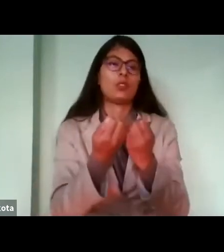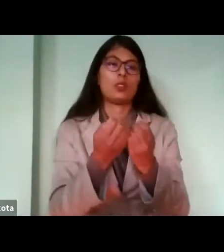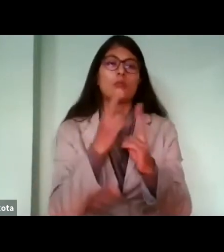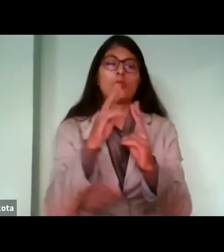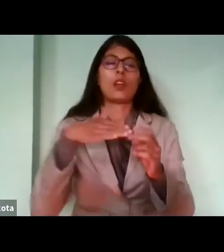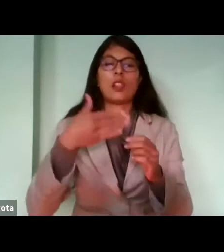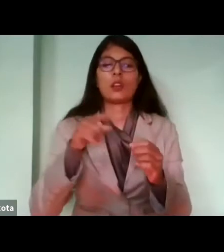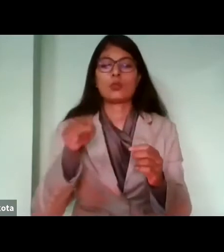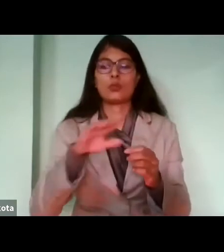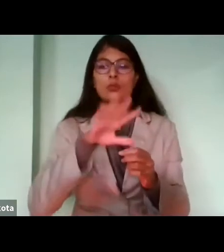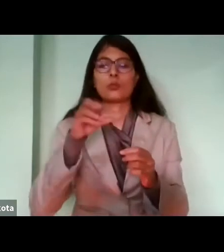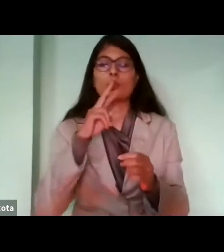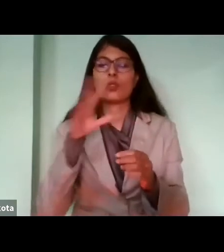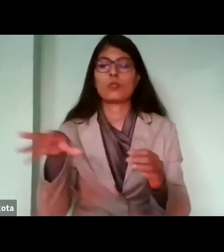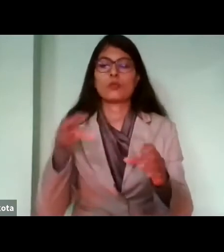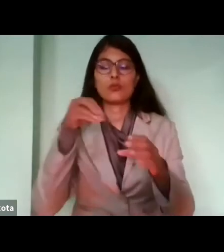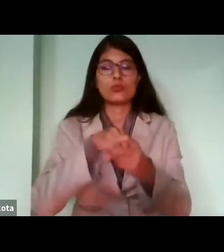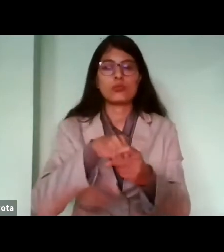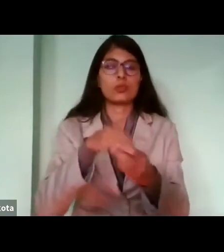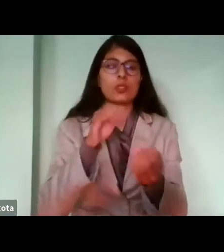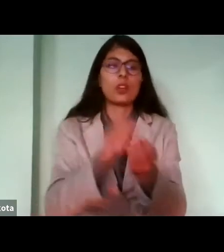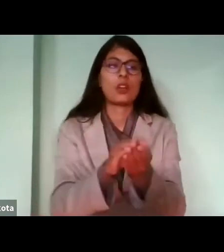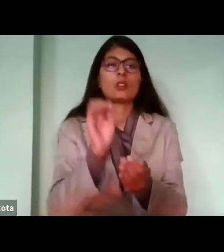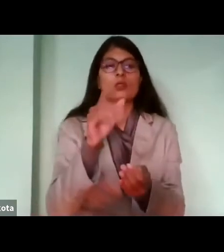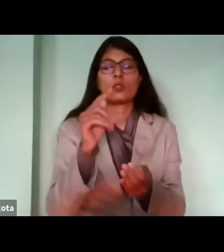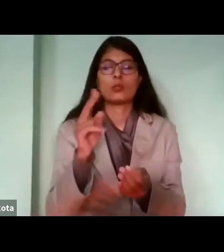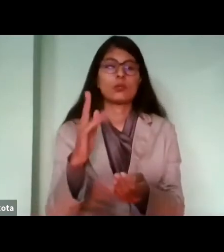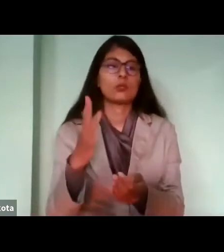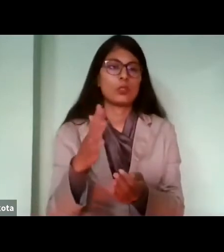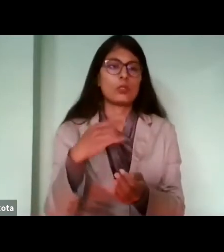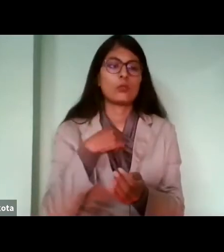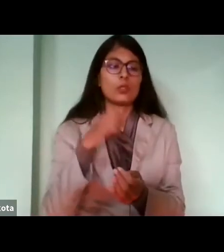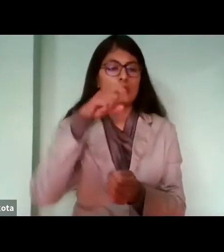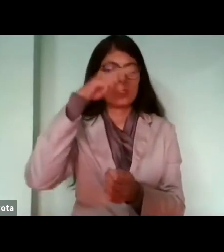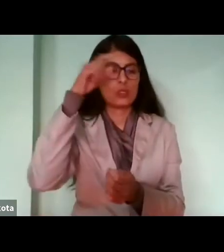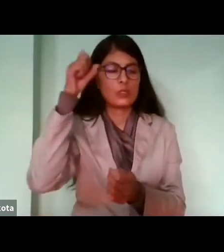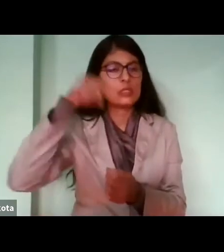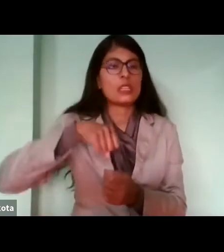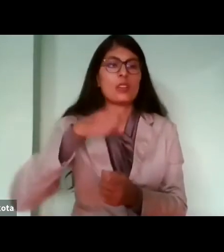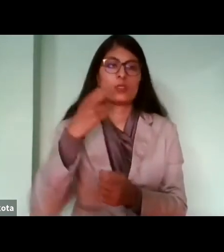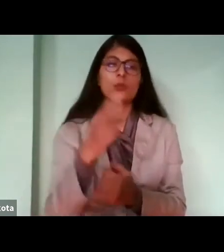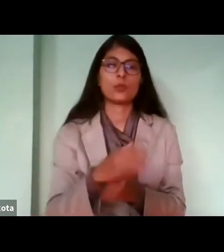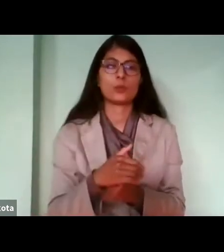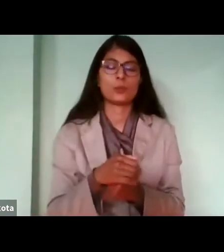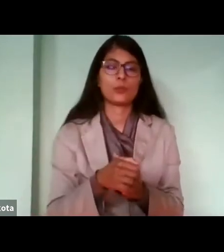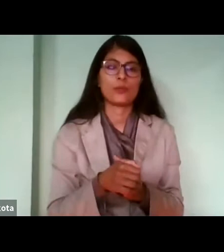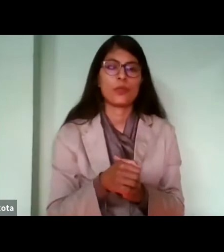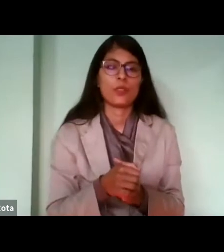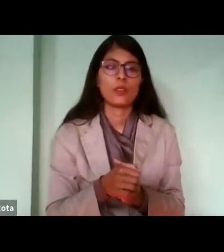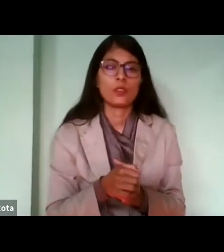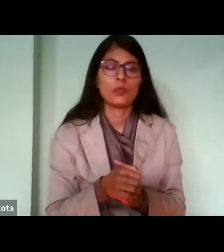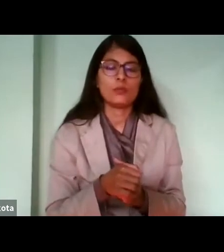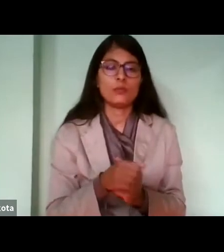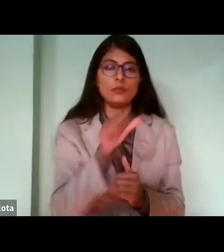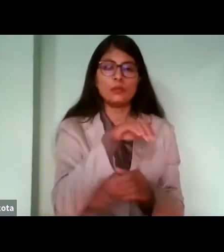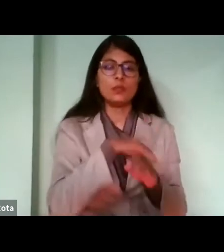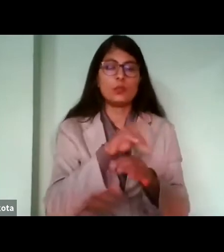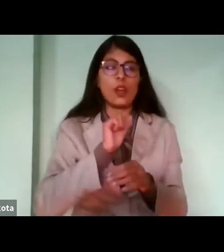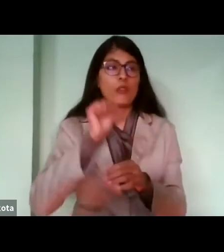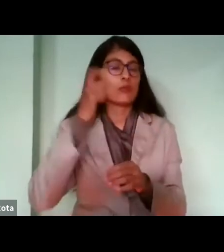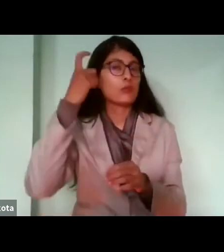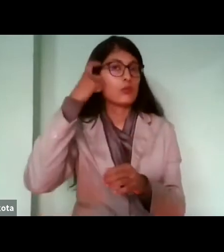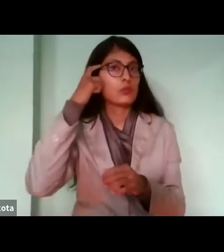number of both cis and transgender women around the world. It's almost as though their ideological